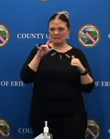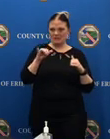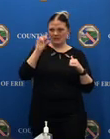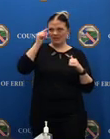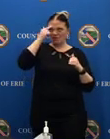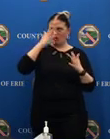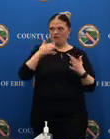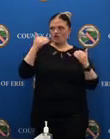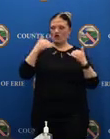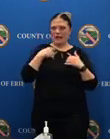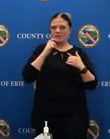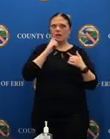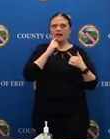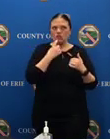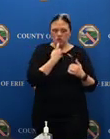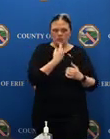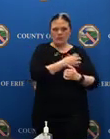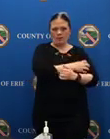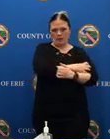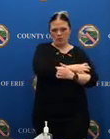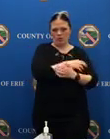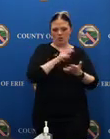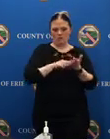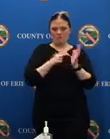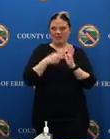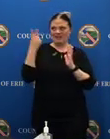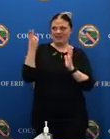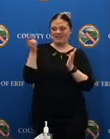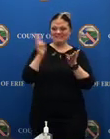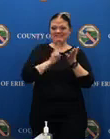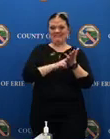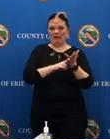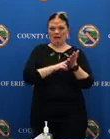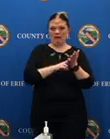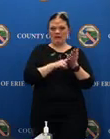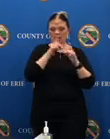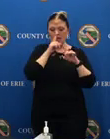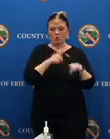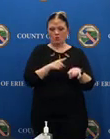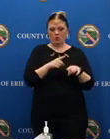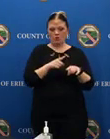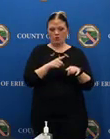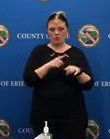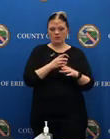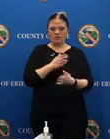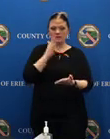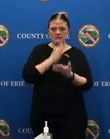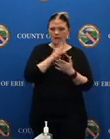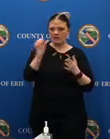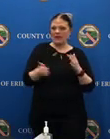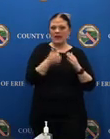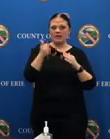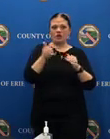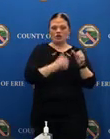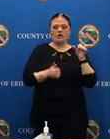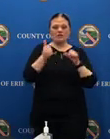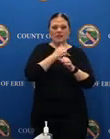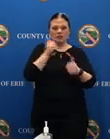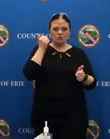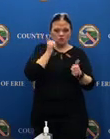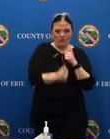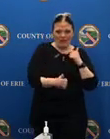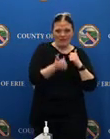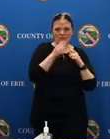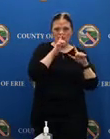has extreme powers, to the point where he signed an executive order prohibiting any other executive to pass an executive